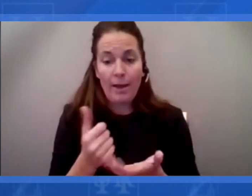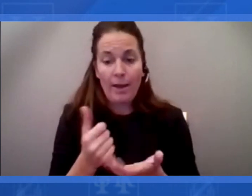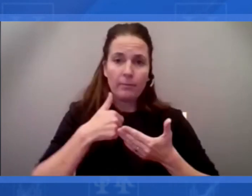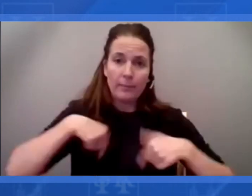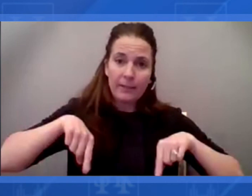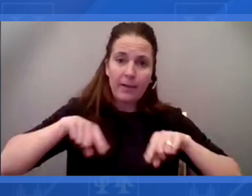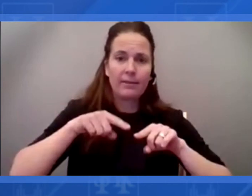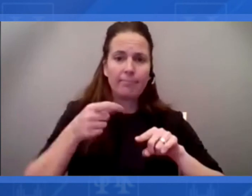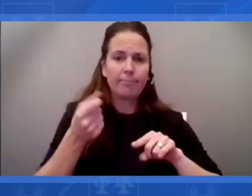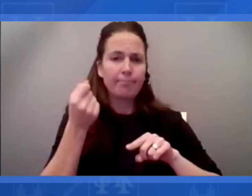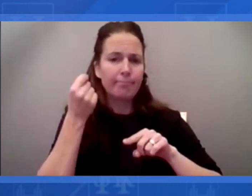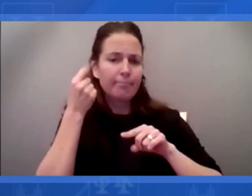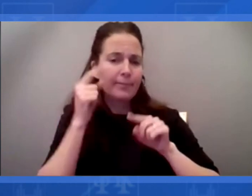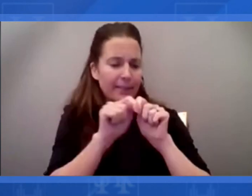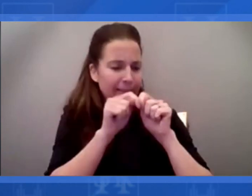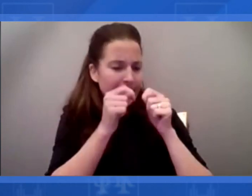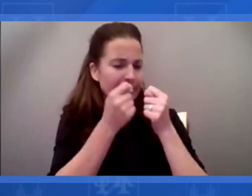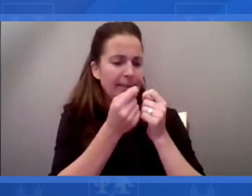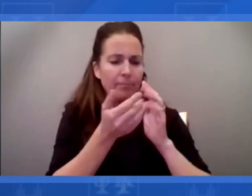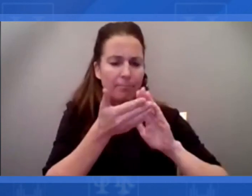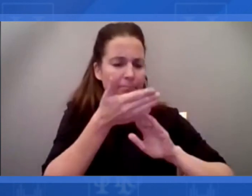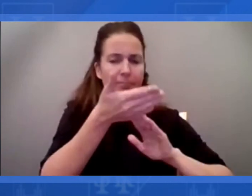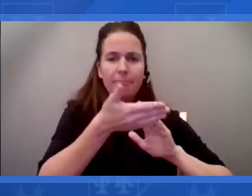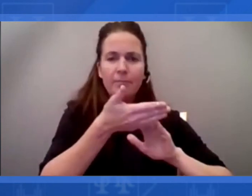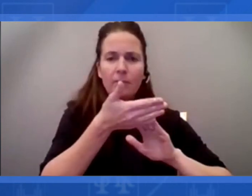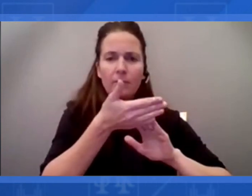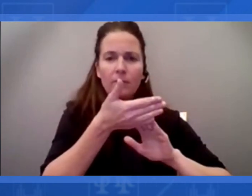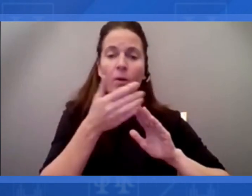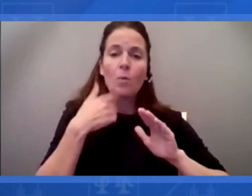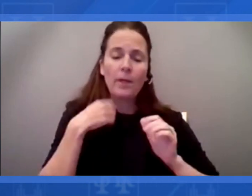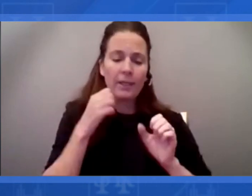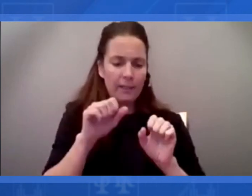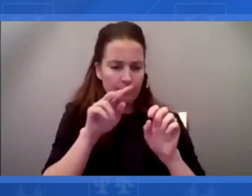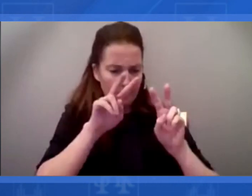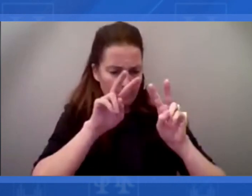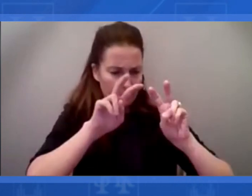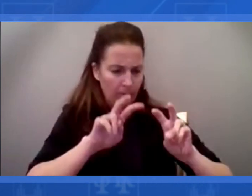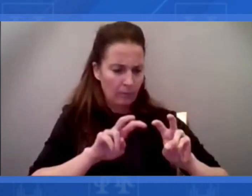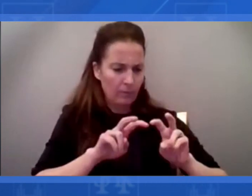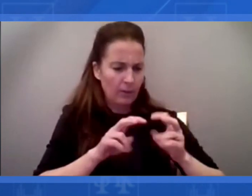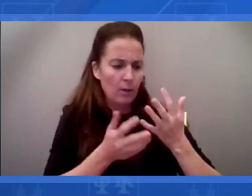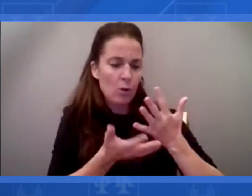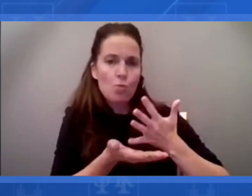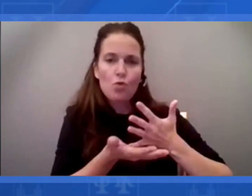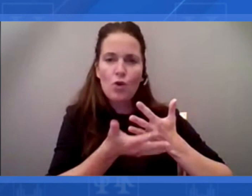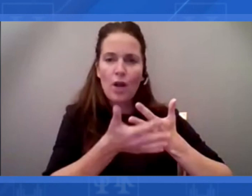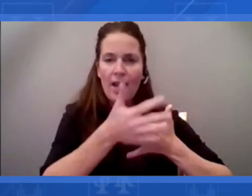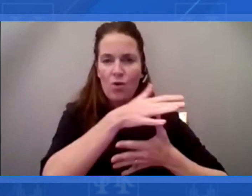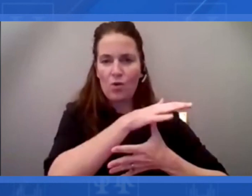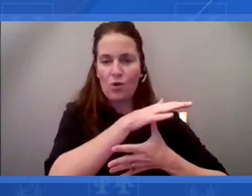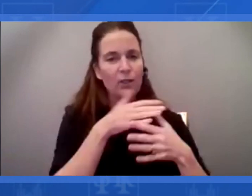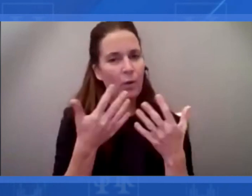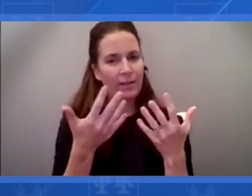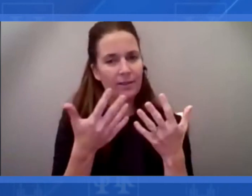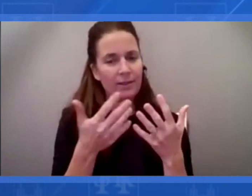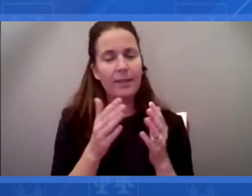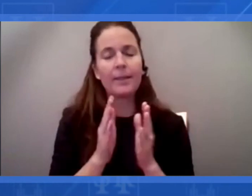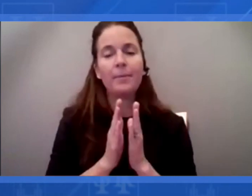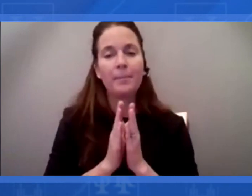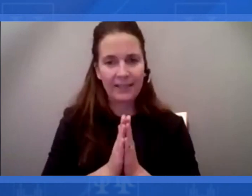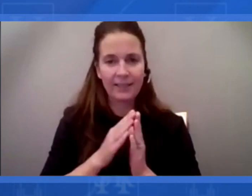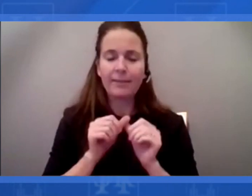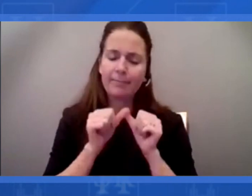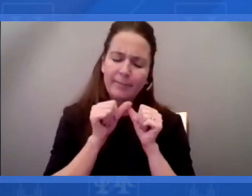whole division to identify priority areas of focus for our work. So please continue to share